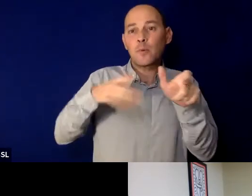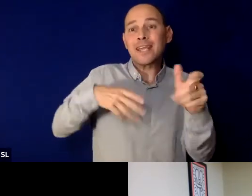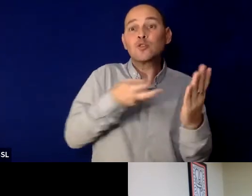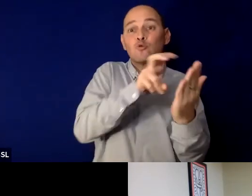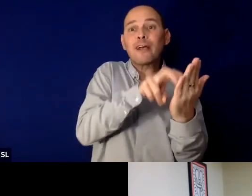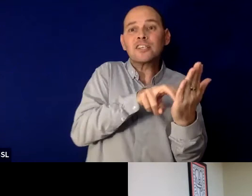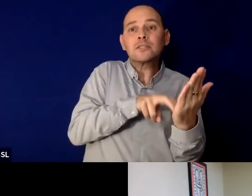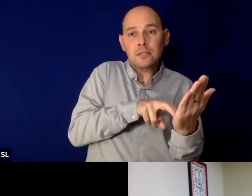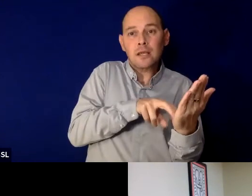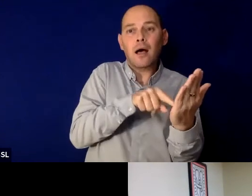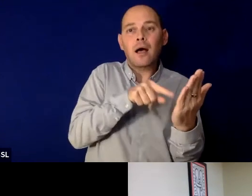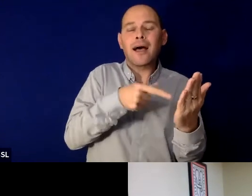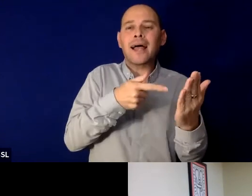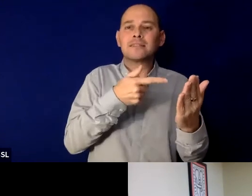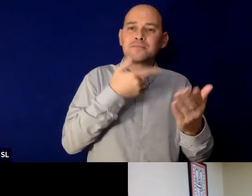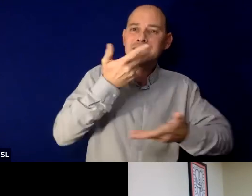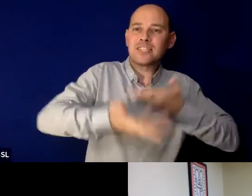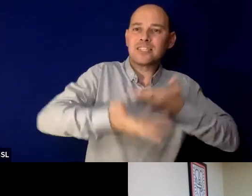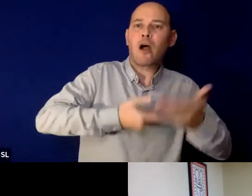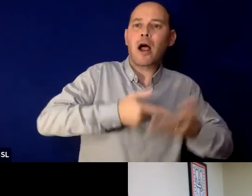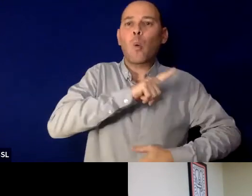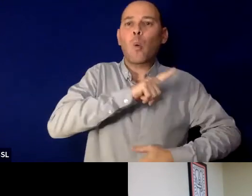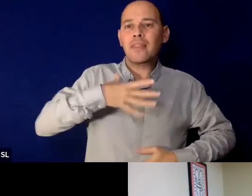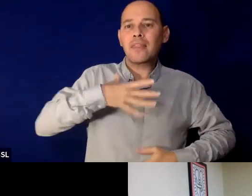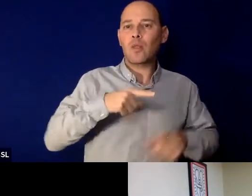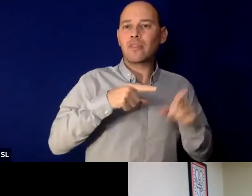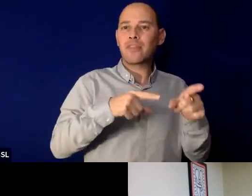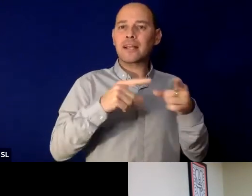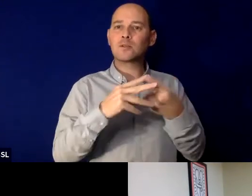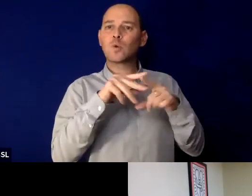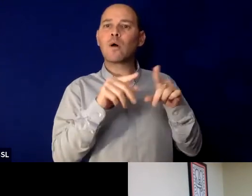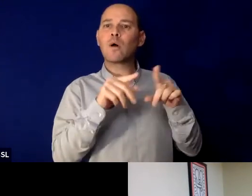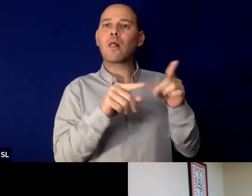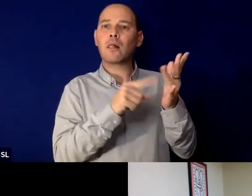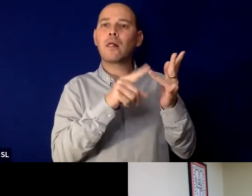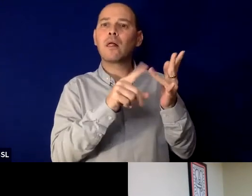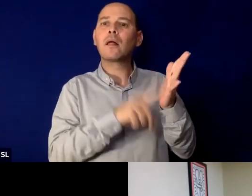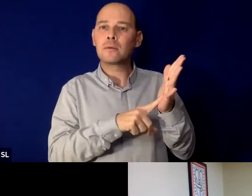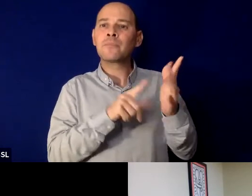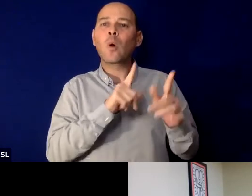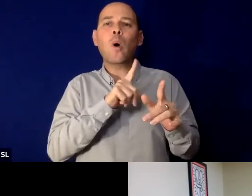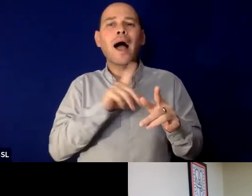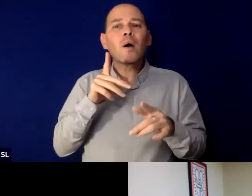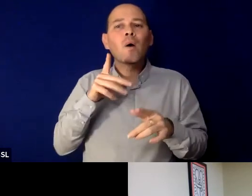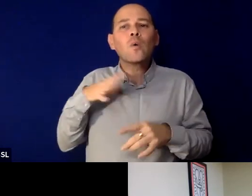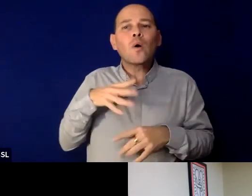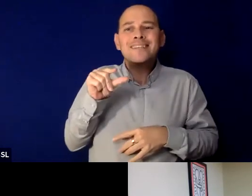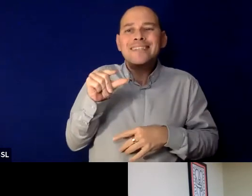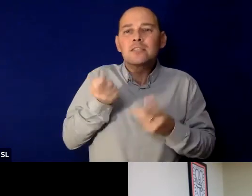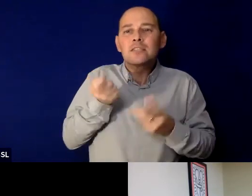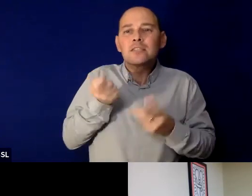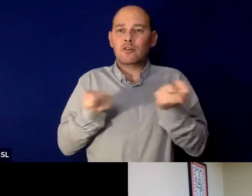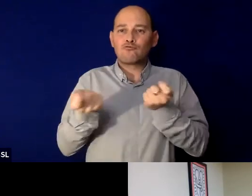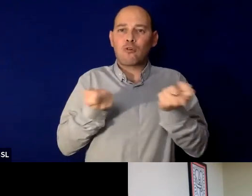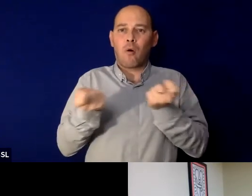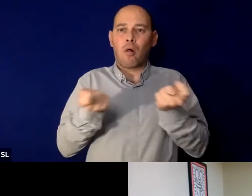and describe why they want to access the tool, because we want to keep a little bit of control over it so that we